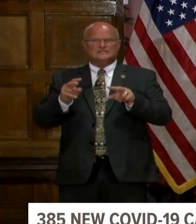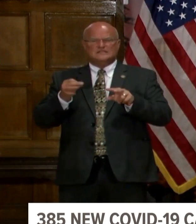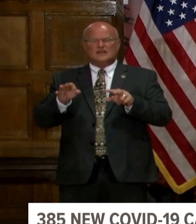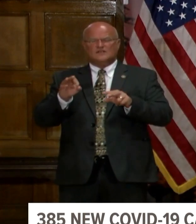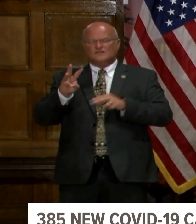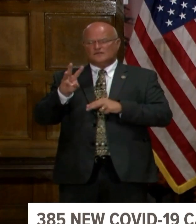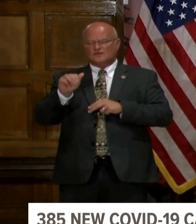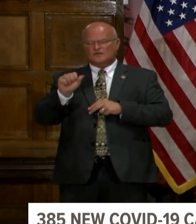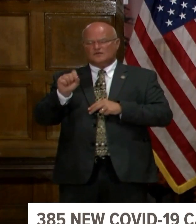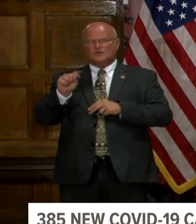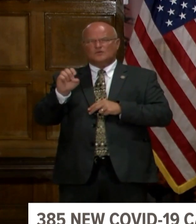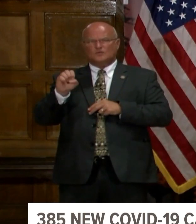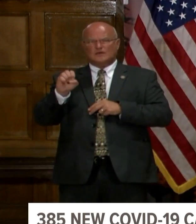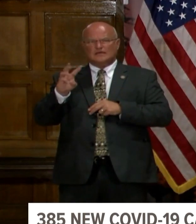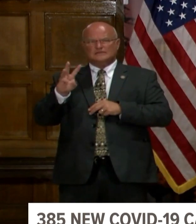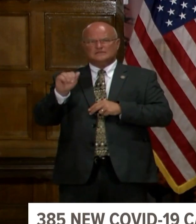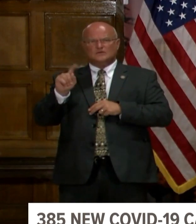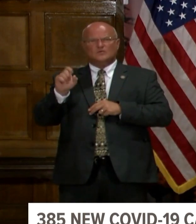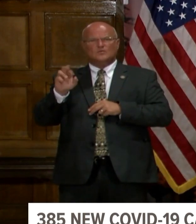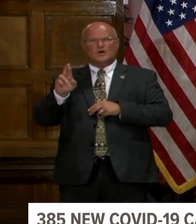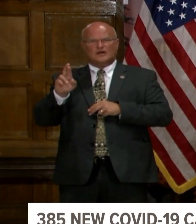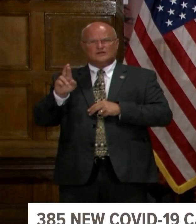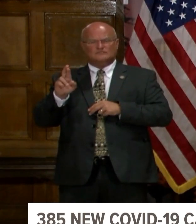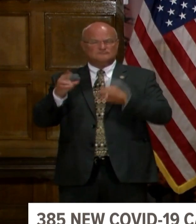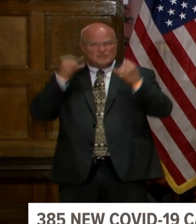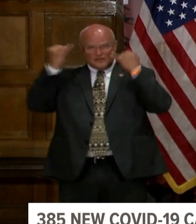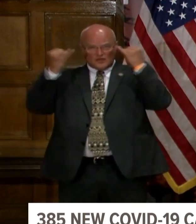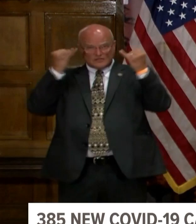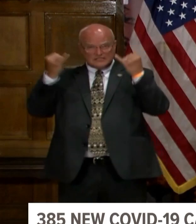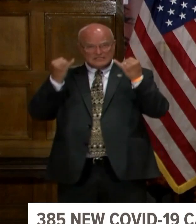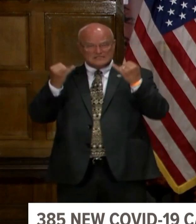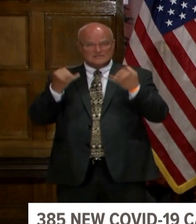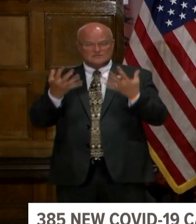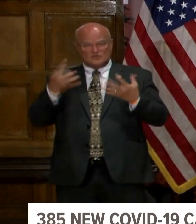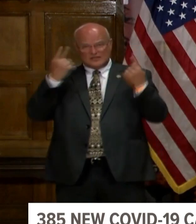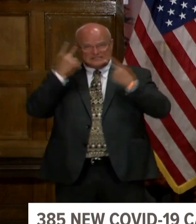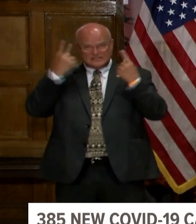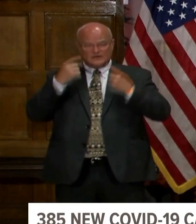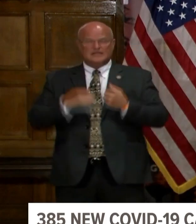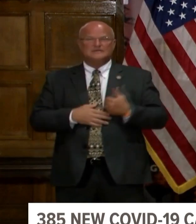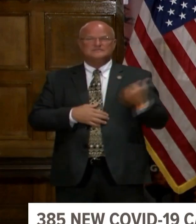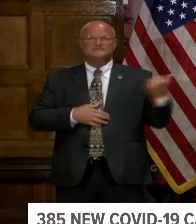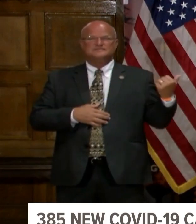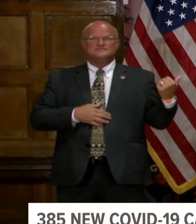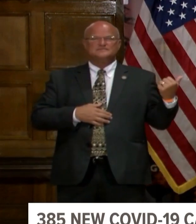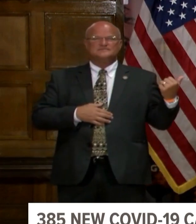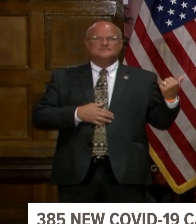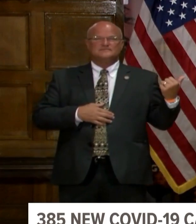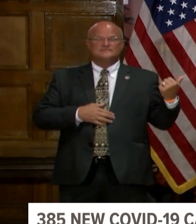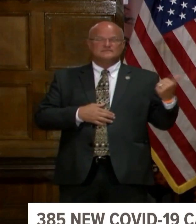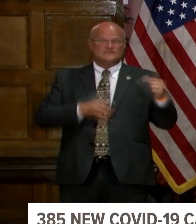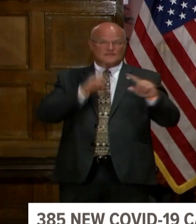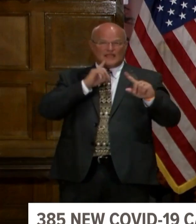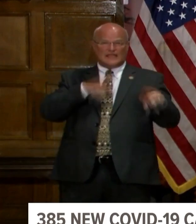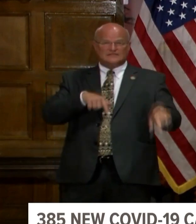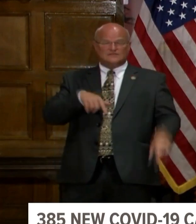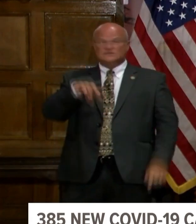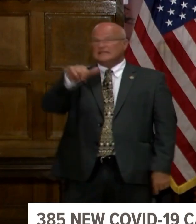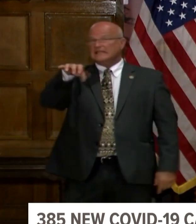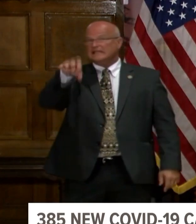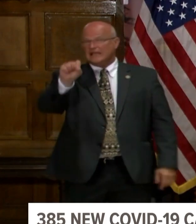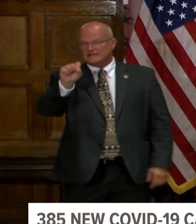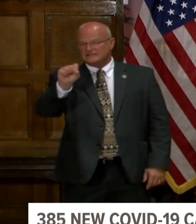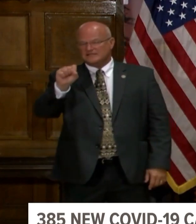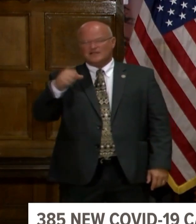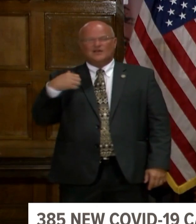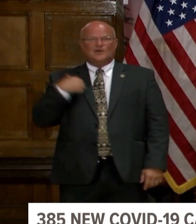wastewater. Are any of those ideas things that you're considering? And the answer is yes. And we take